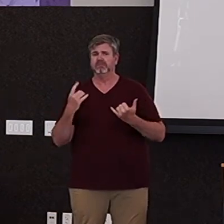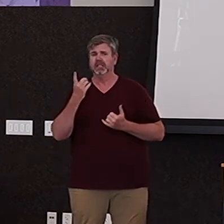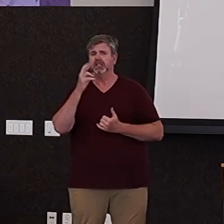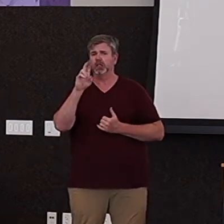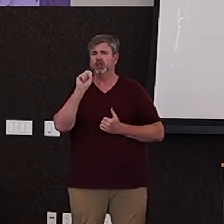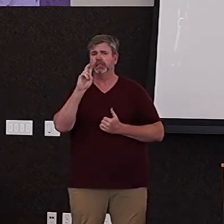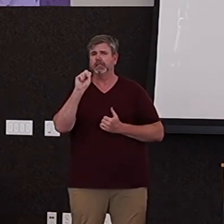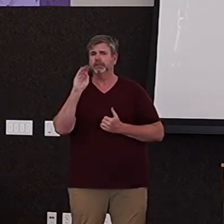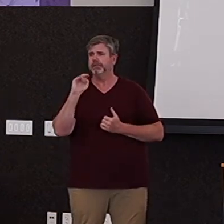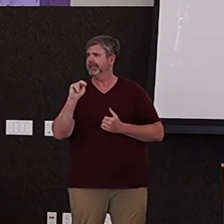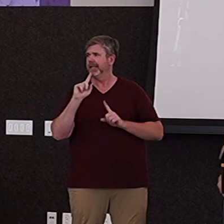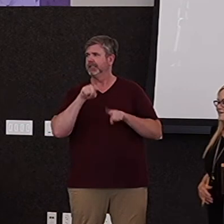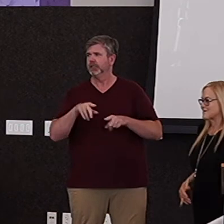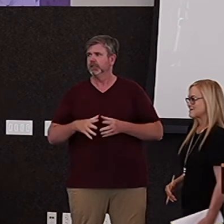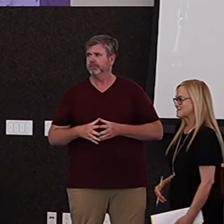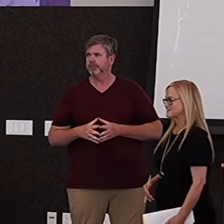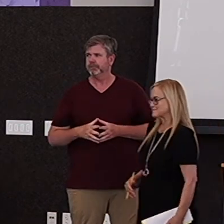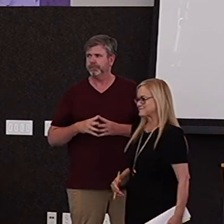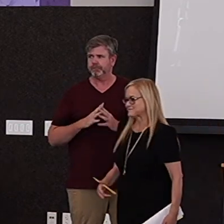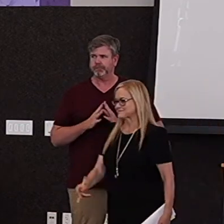Maybe use this one.